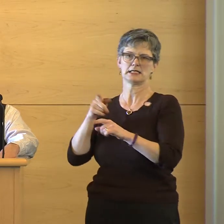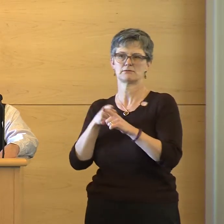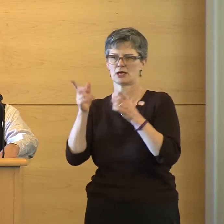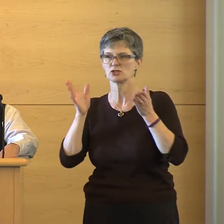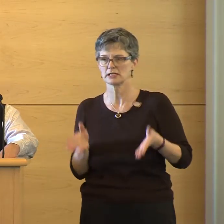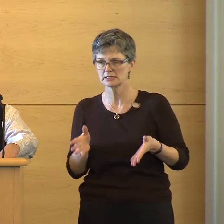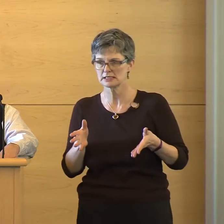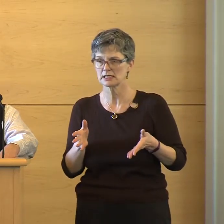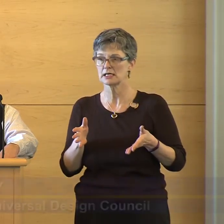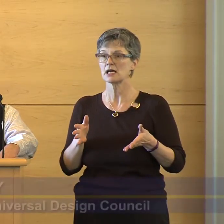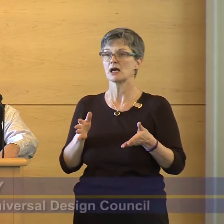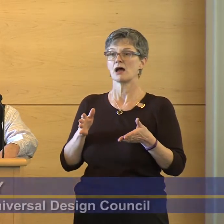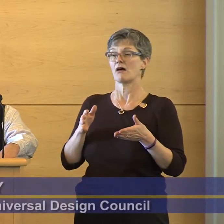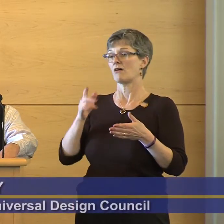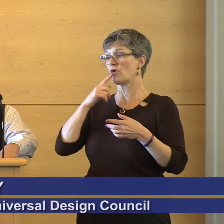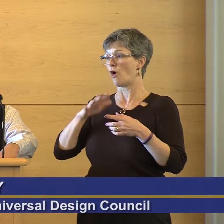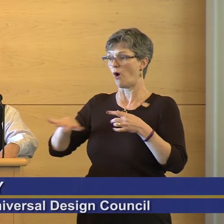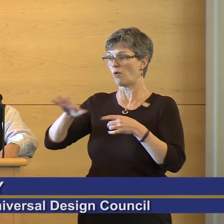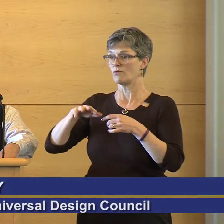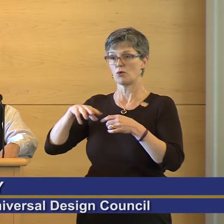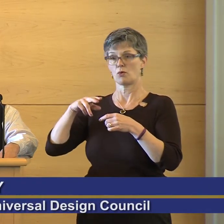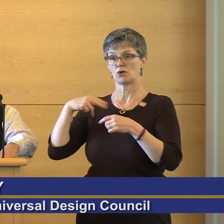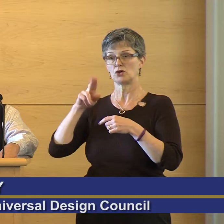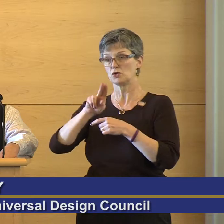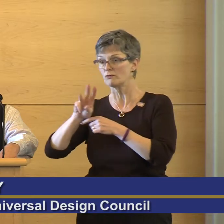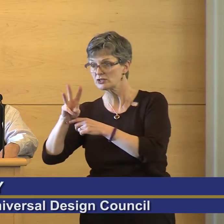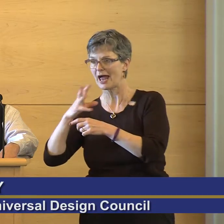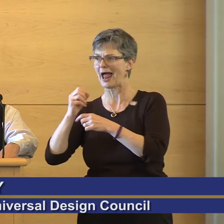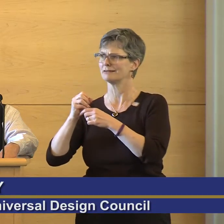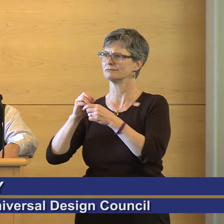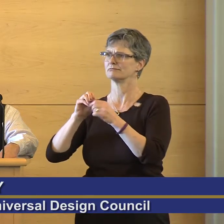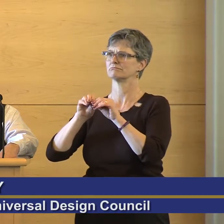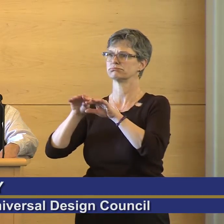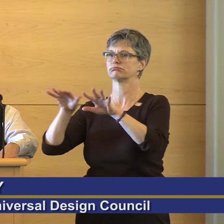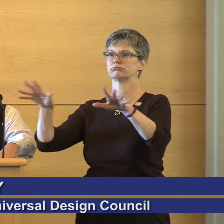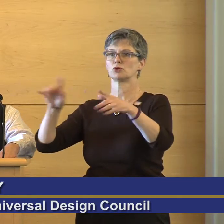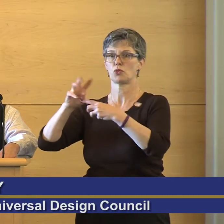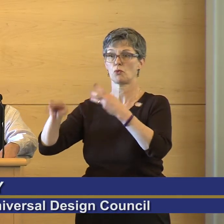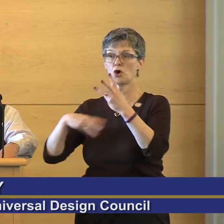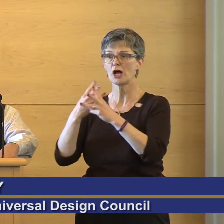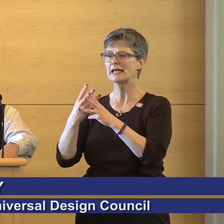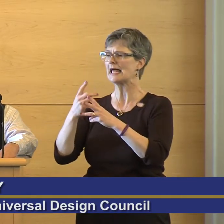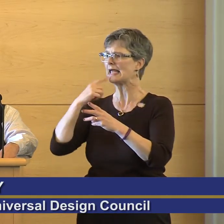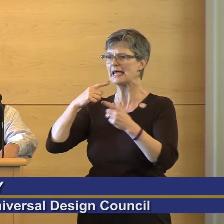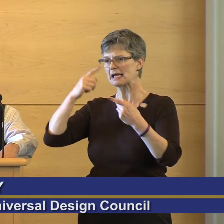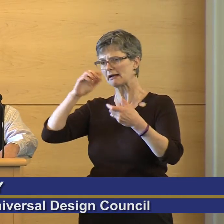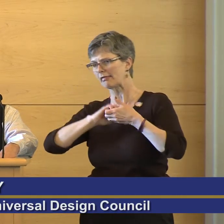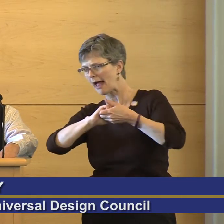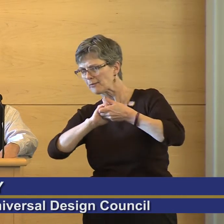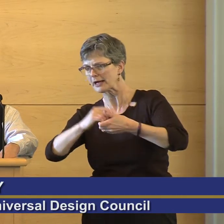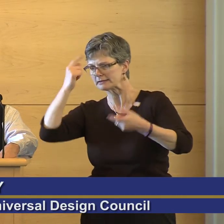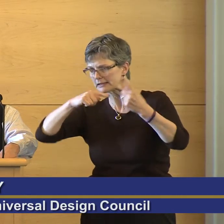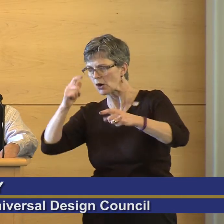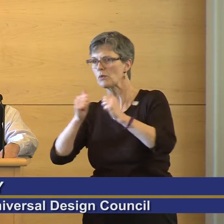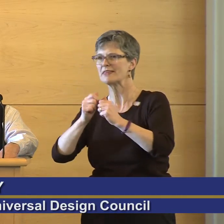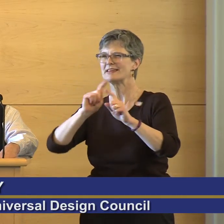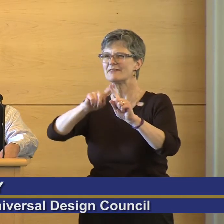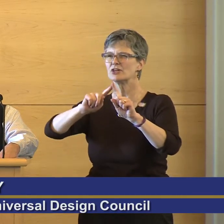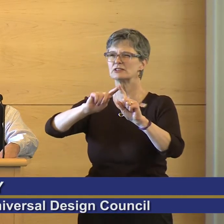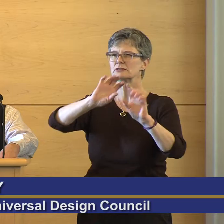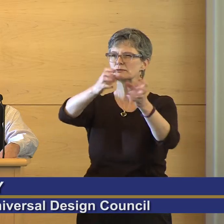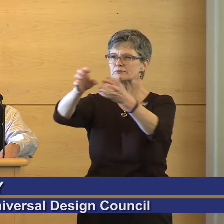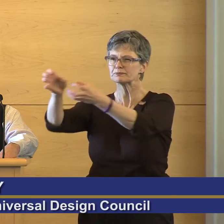and sharing this topic with us. Terrill works for the University of Washington as Information Technology